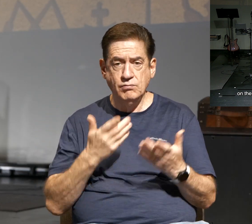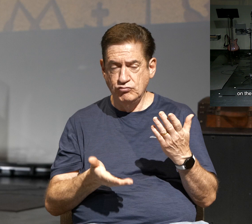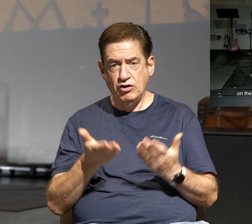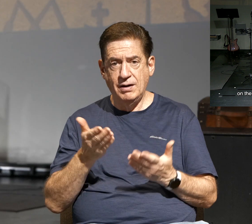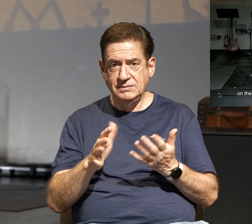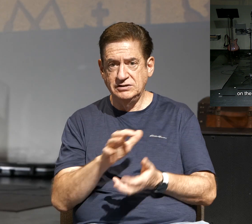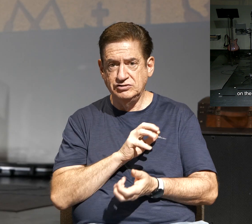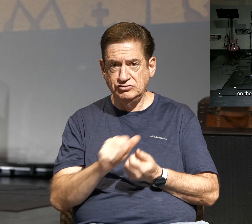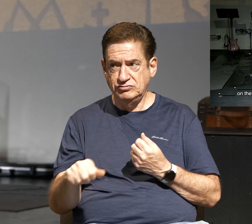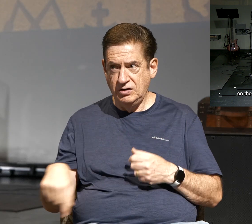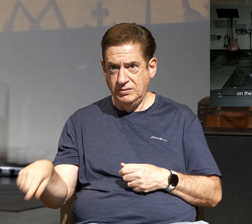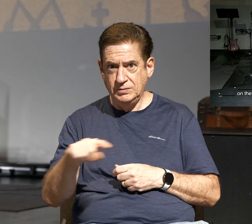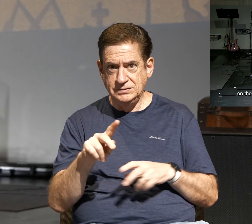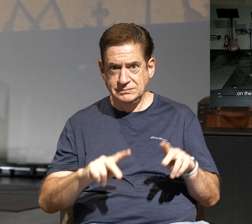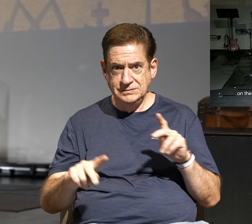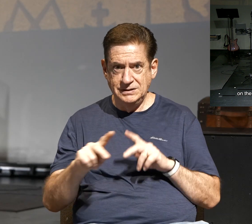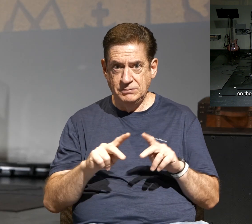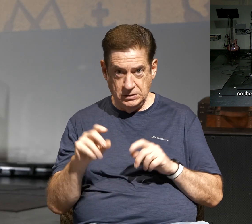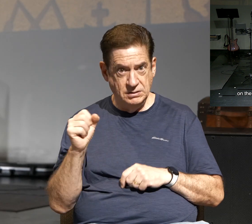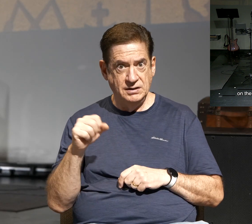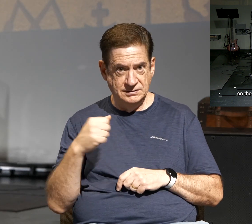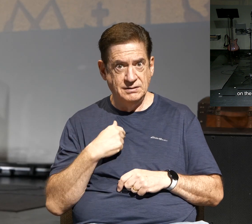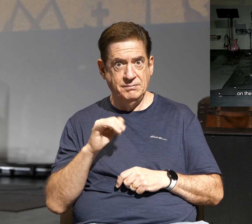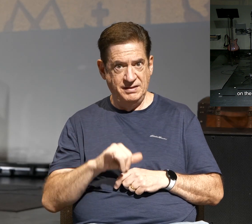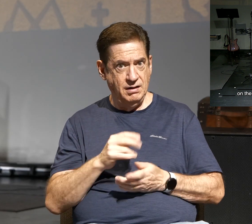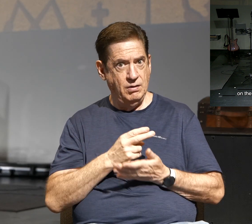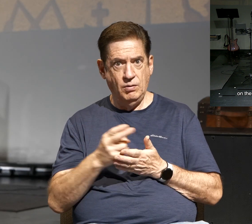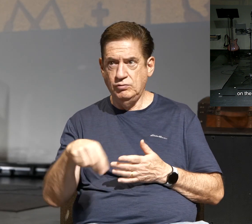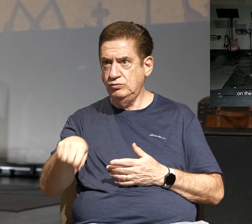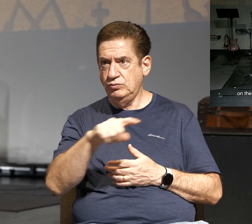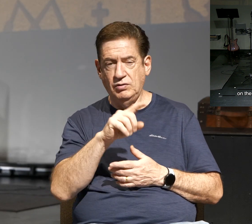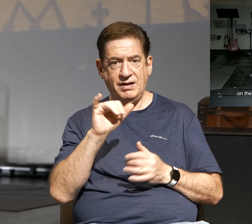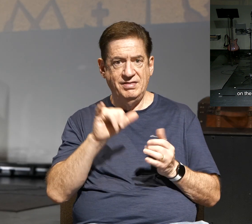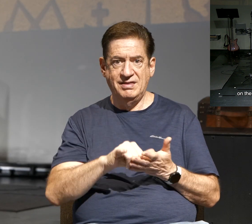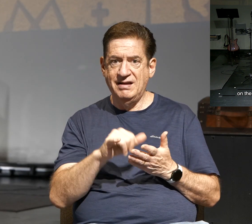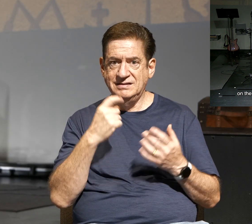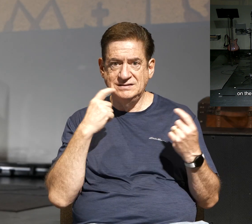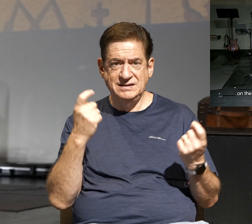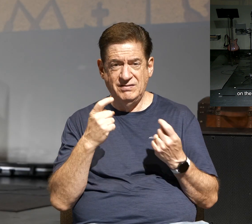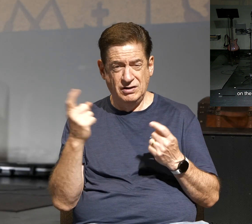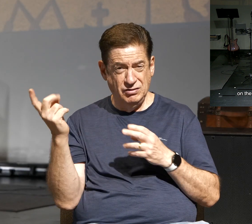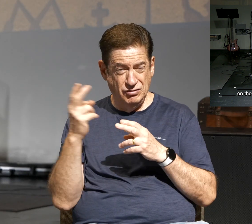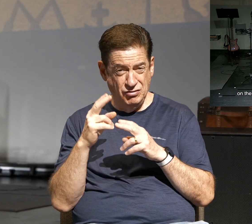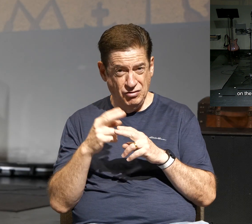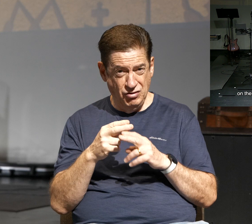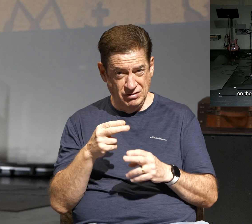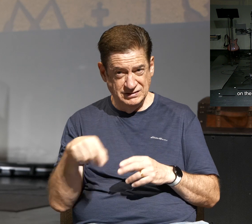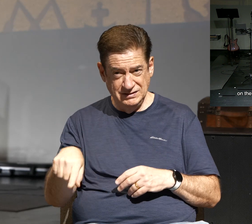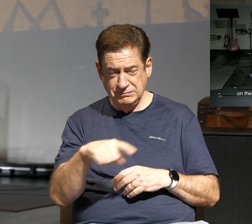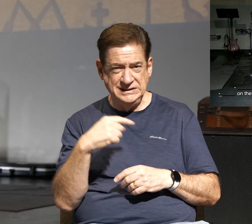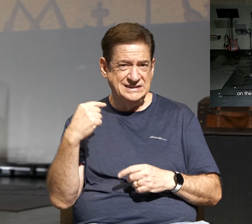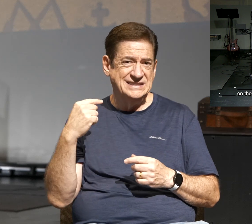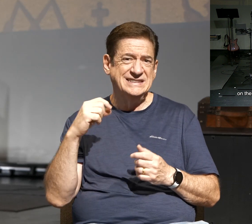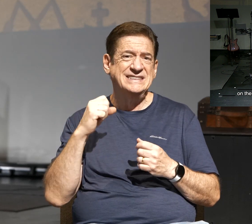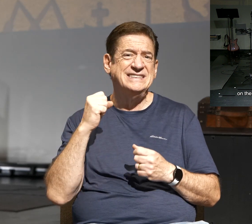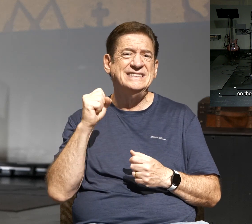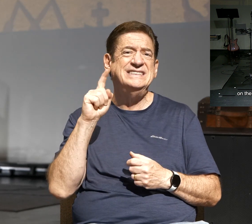probably destroy the people. Because yes, I'm that holy, and you guys are that sinful. In fact, he calls them, you are stiff-necked